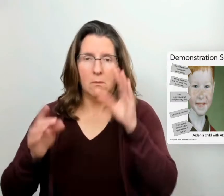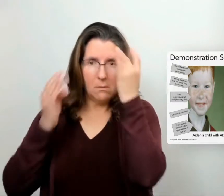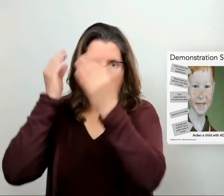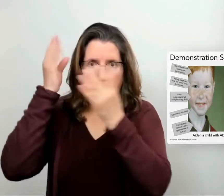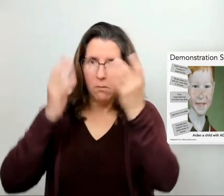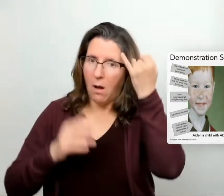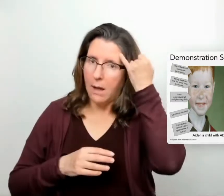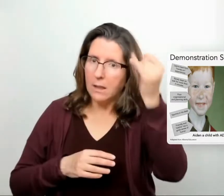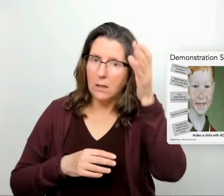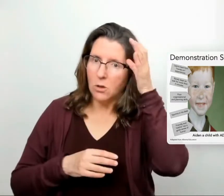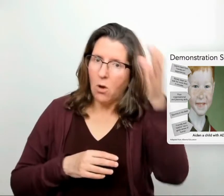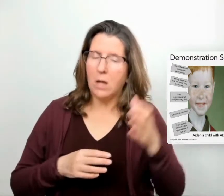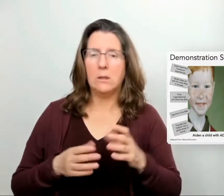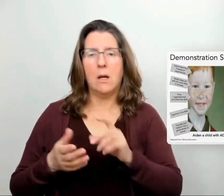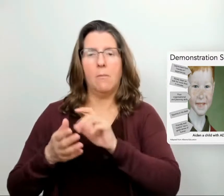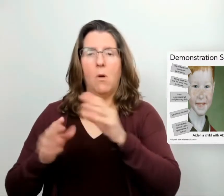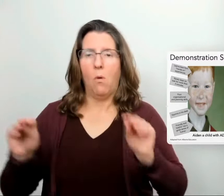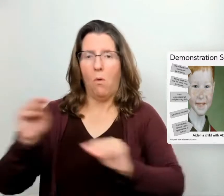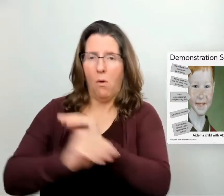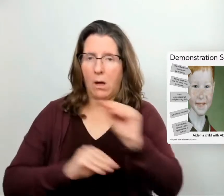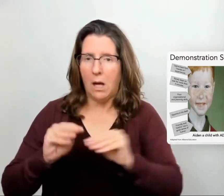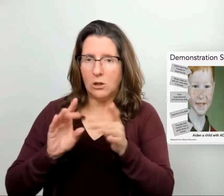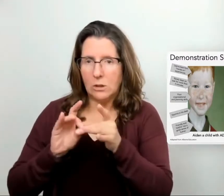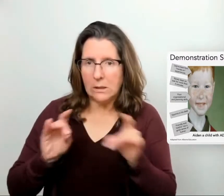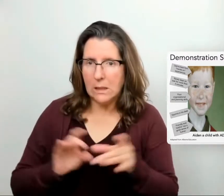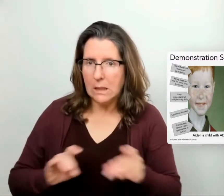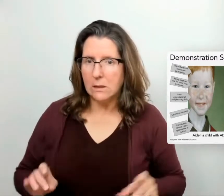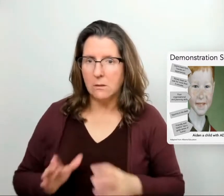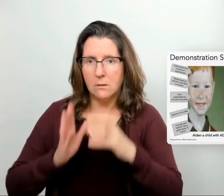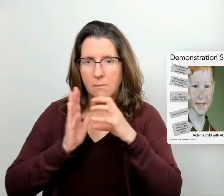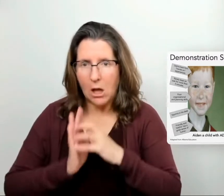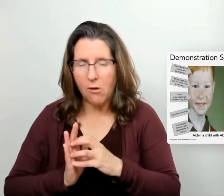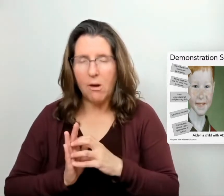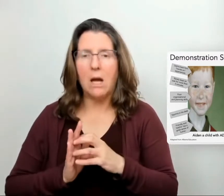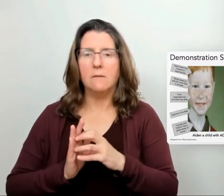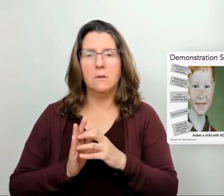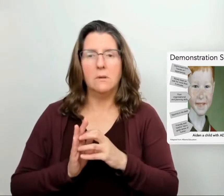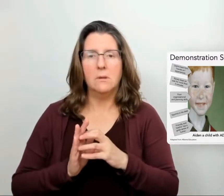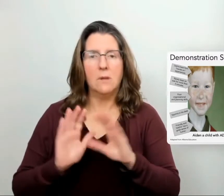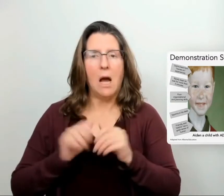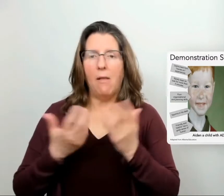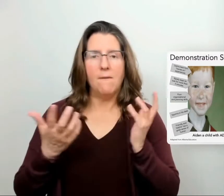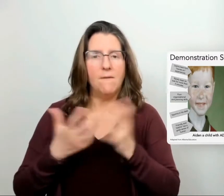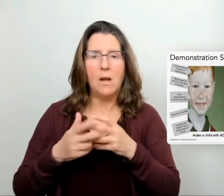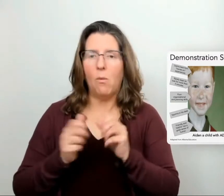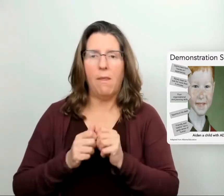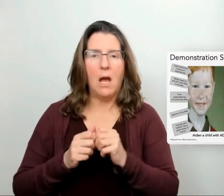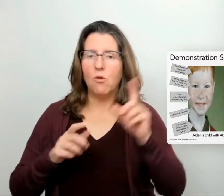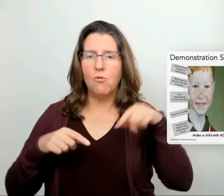books they may be using to draw some of their ideas from. Cognitively, he needs to organize his thought into sentences and paragraphs. It's